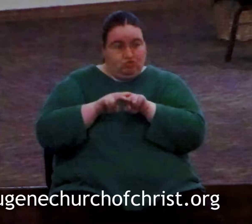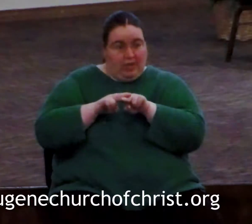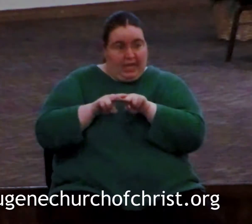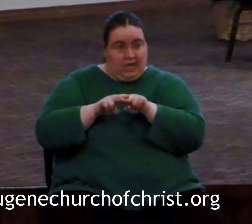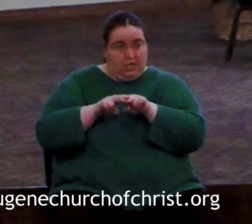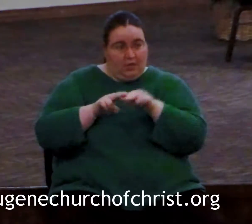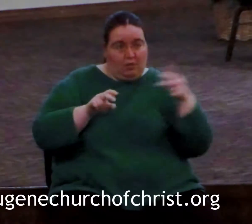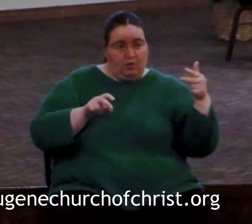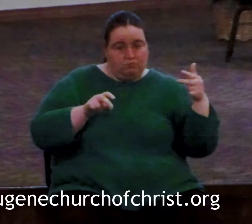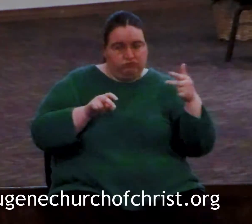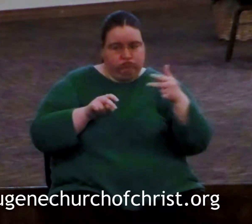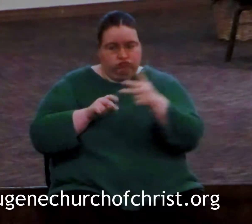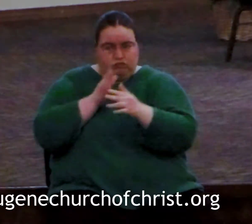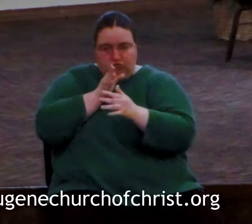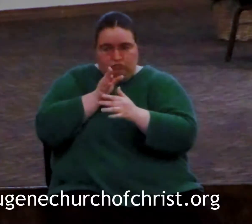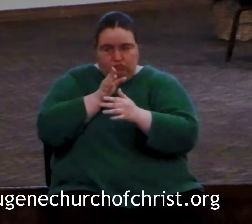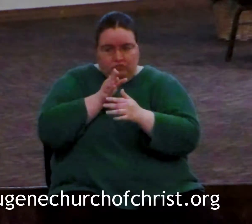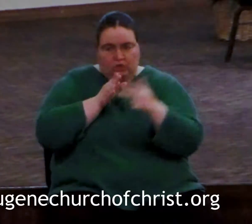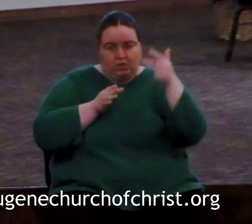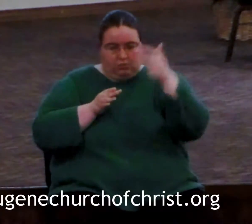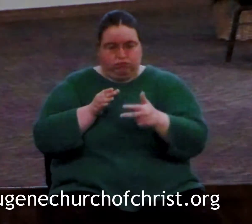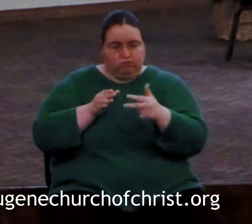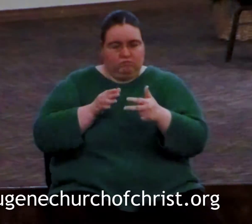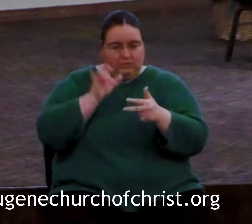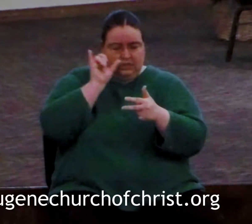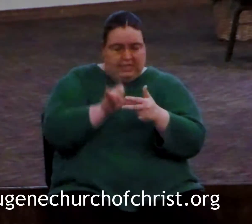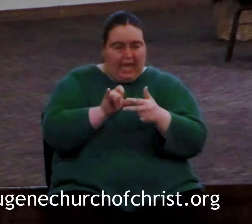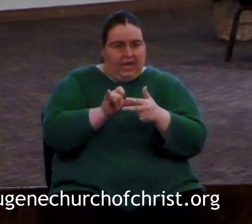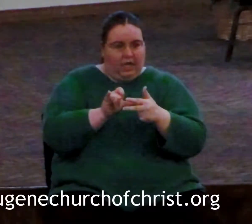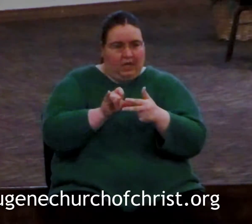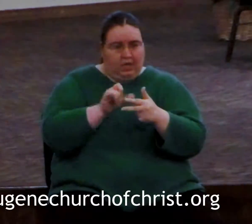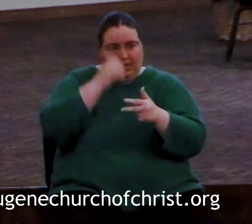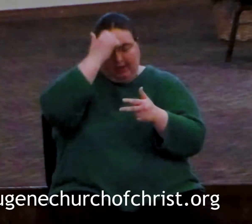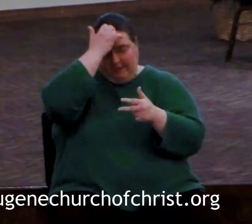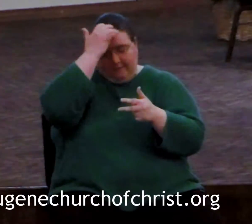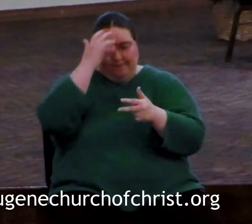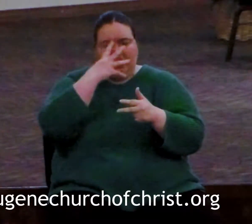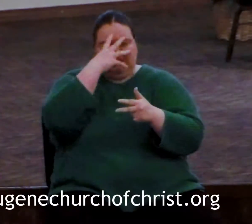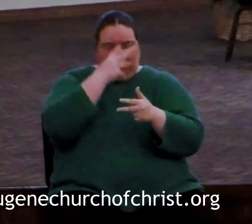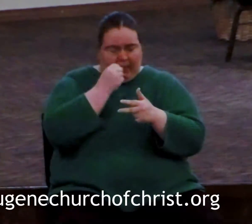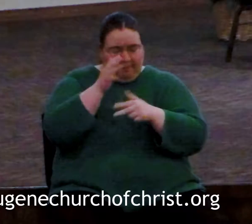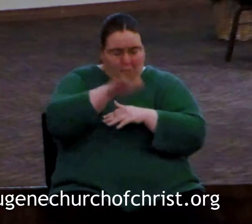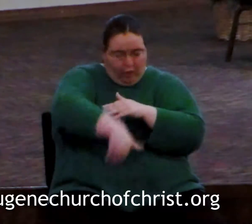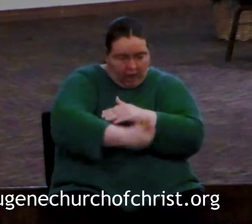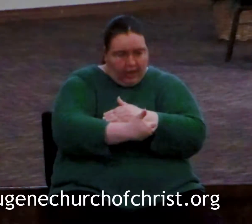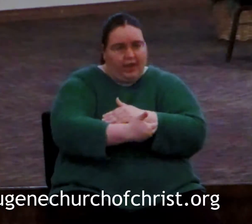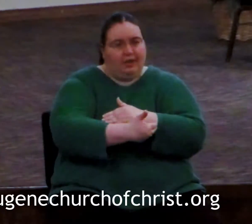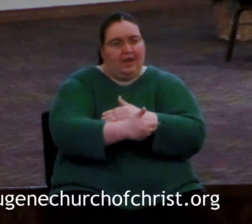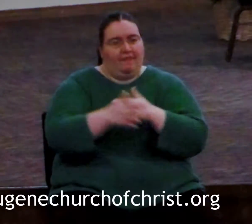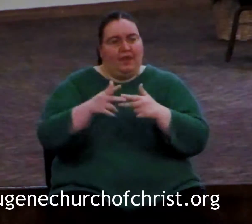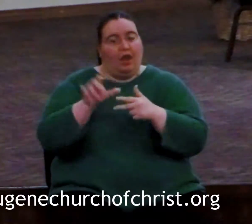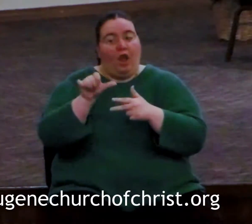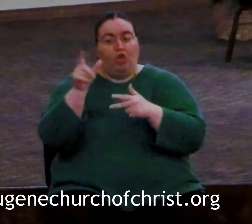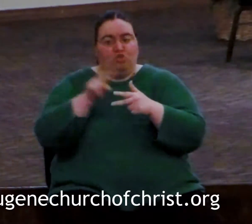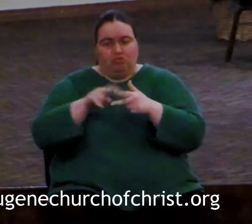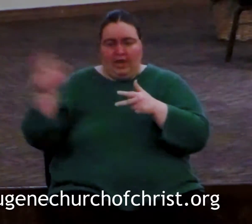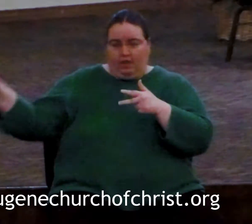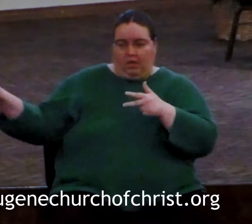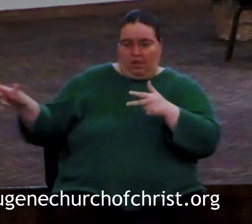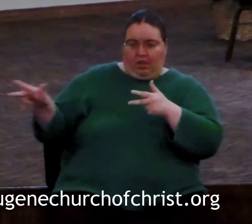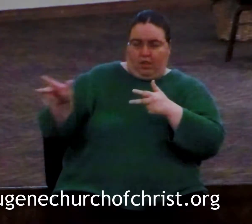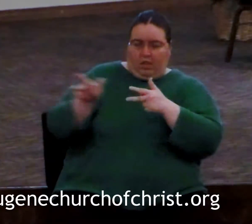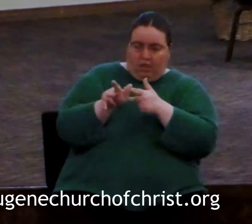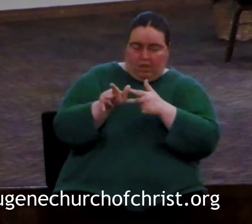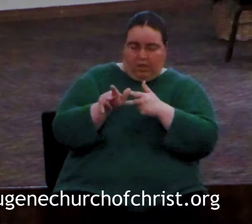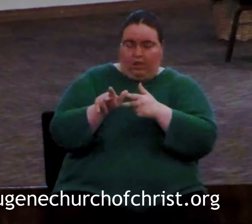so I could sleep the night while the train stayed there, and they waited for a train to come from New Orleans that would connect to that train, and then the whole train would go on to